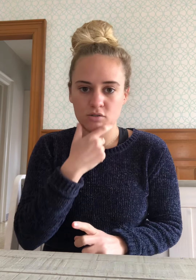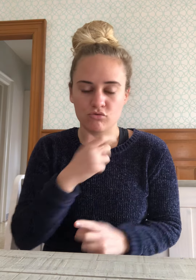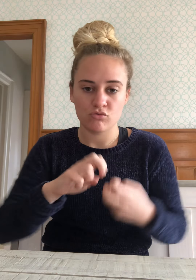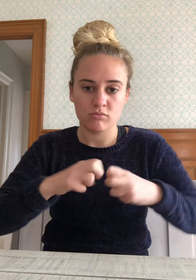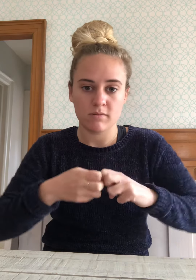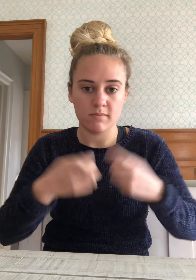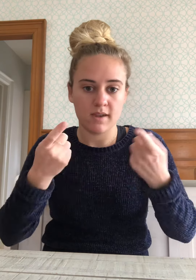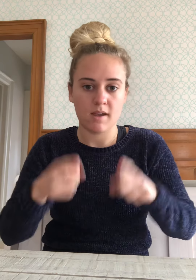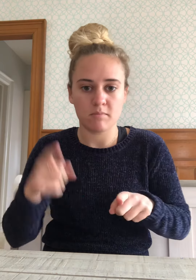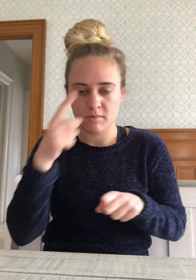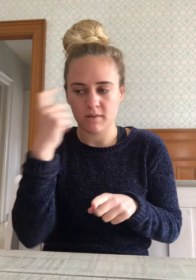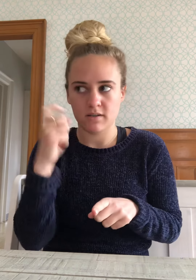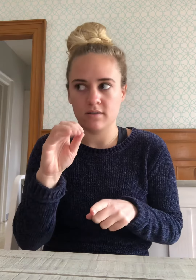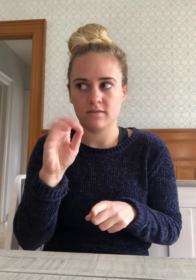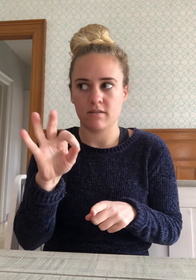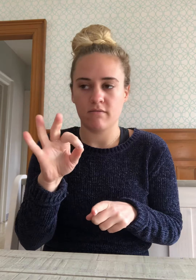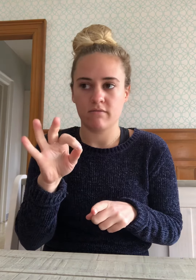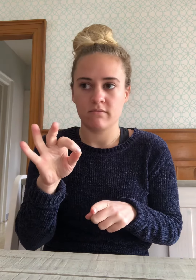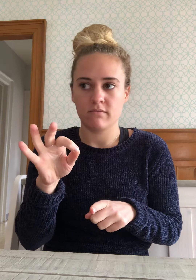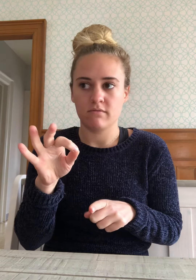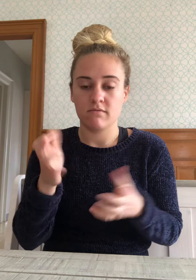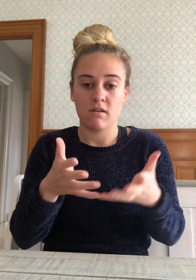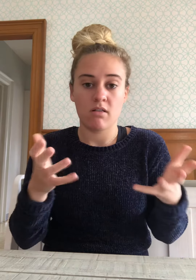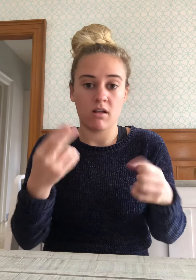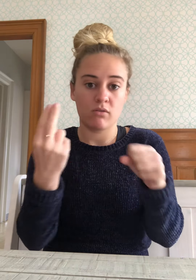because of a lot of wear or resorption.